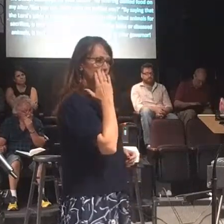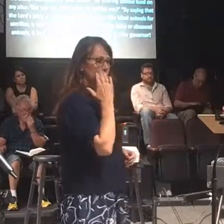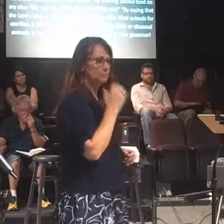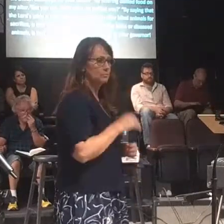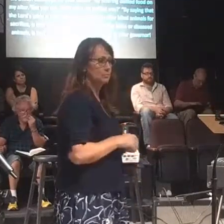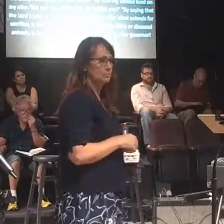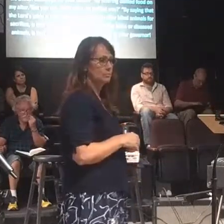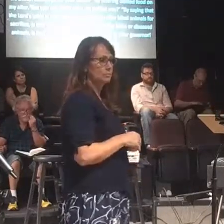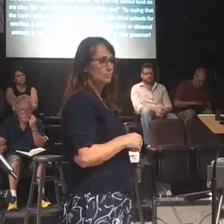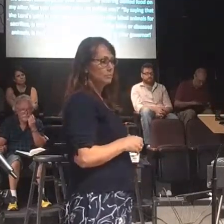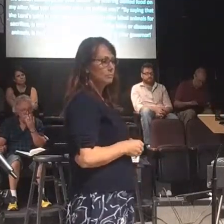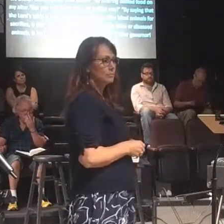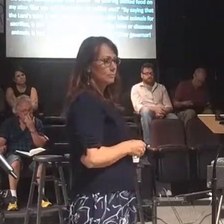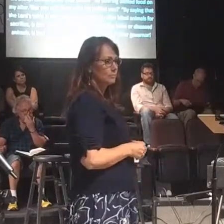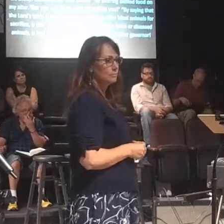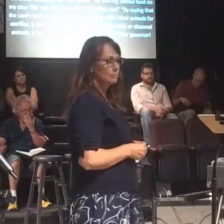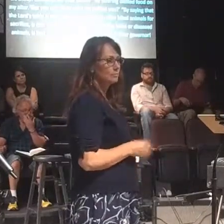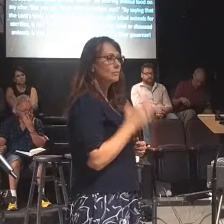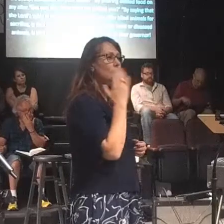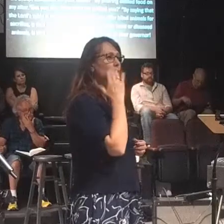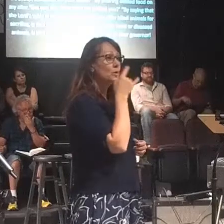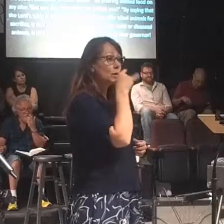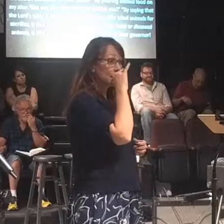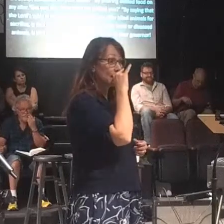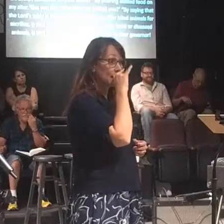try to discipline your kids, and they're like, what?